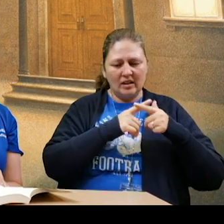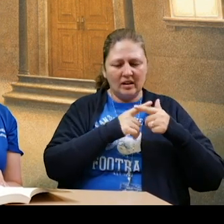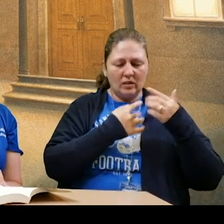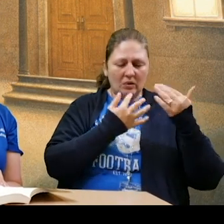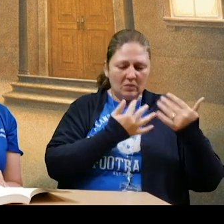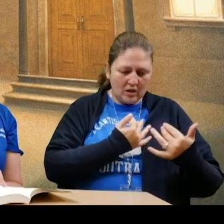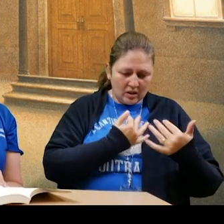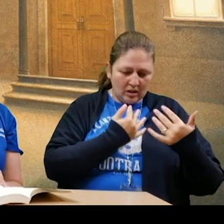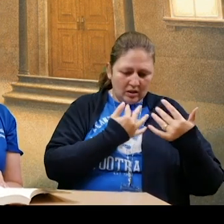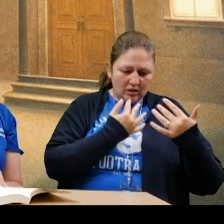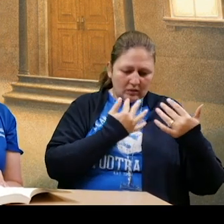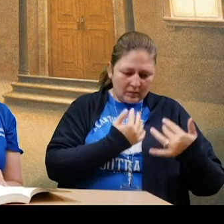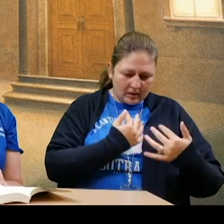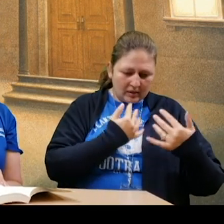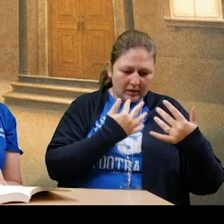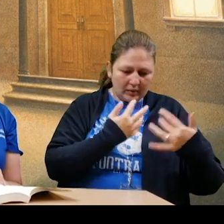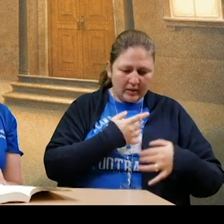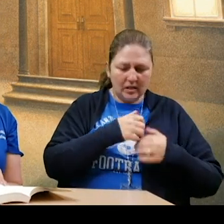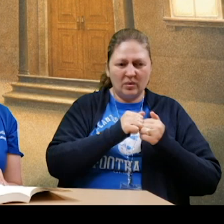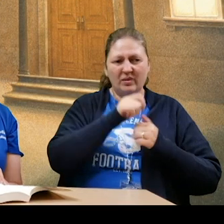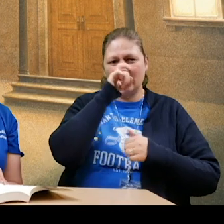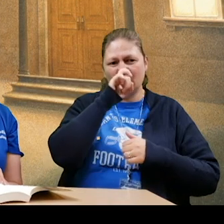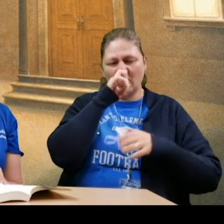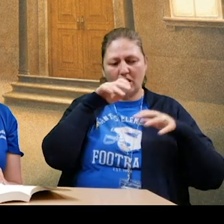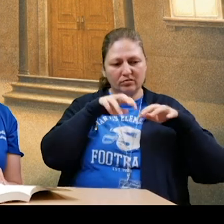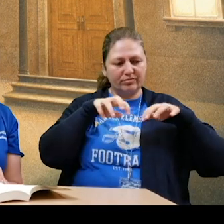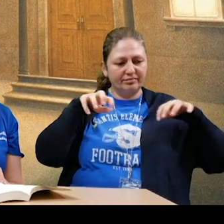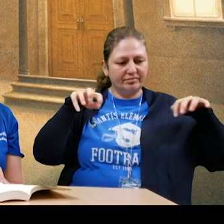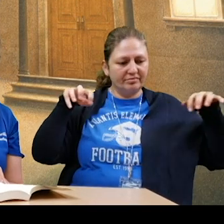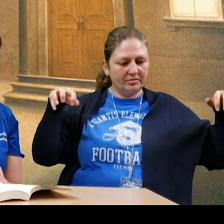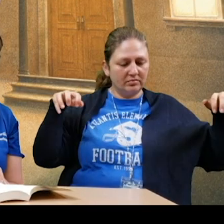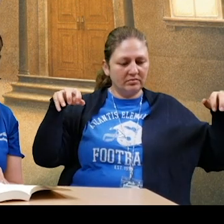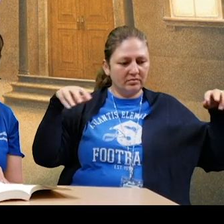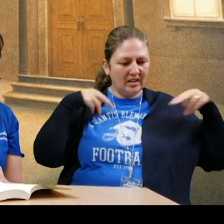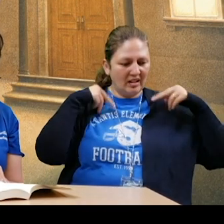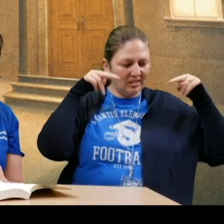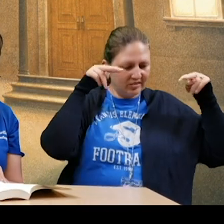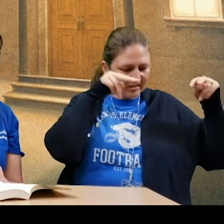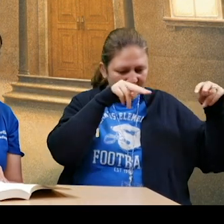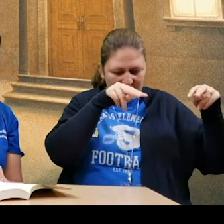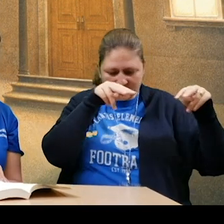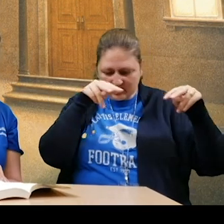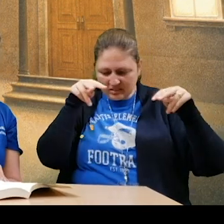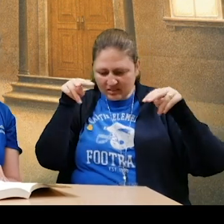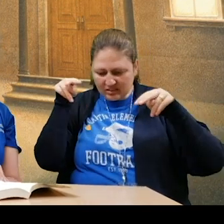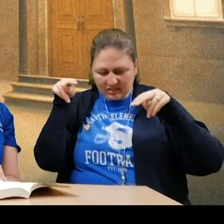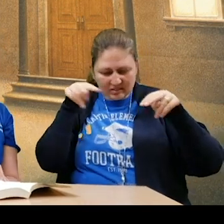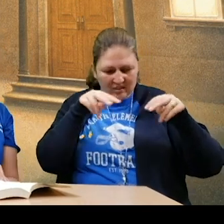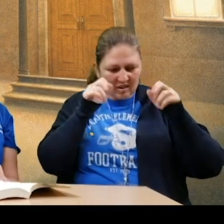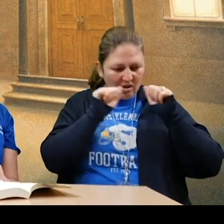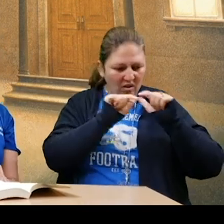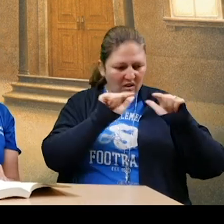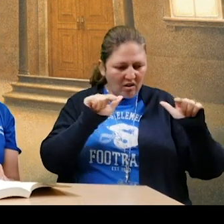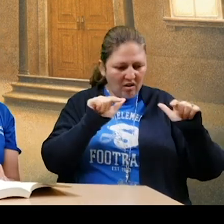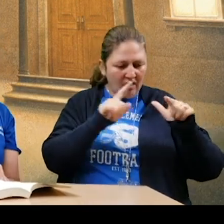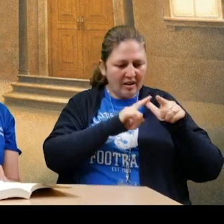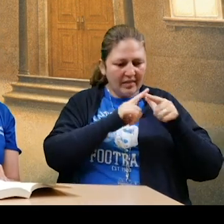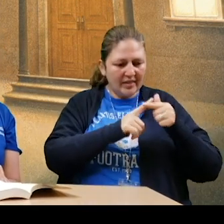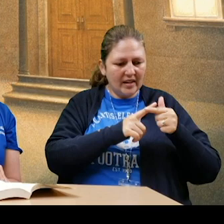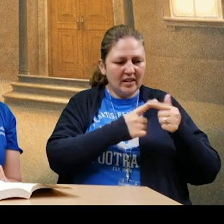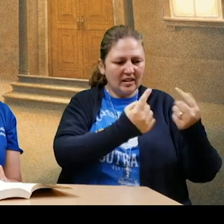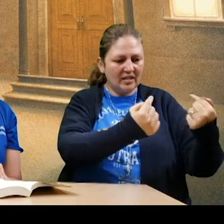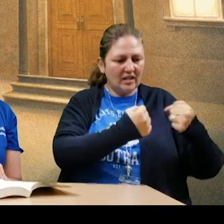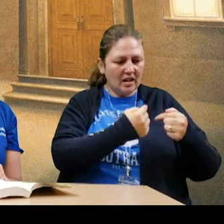waited there with the dolls twittering and giggling at him like a flock of demented and unfriendly birds until Abilene came home from